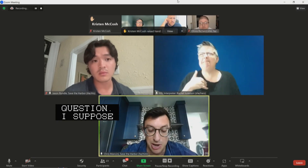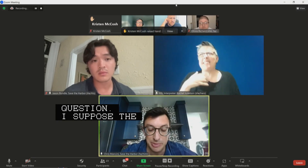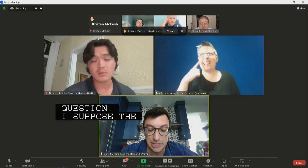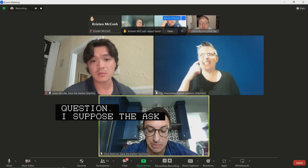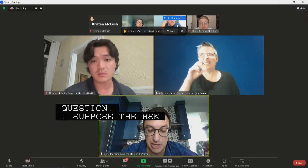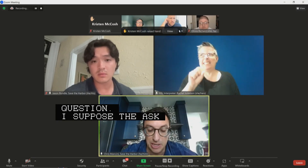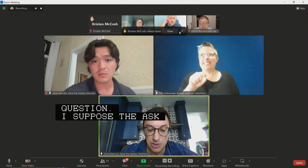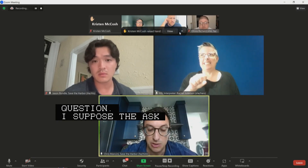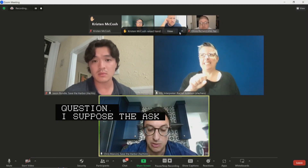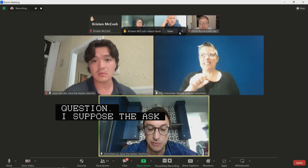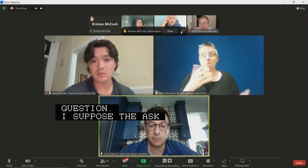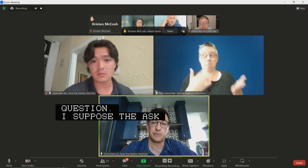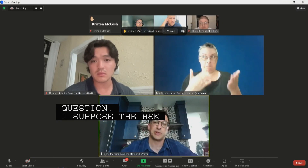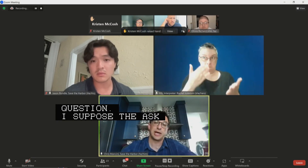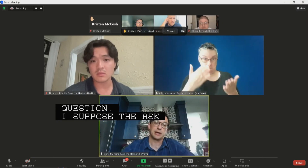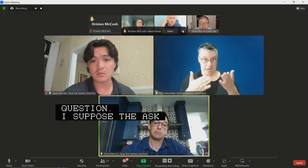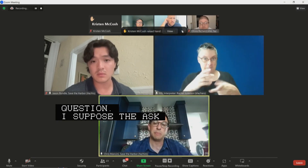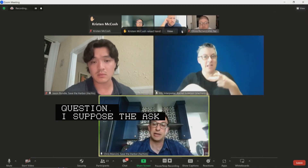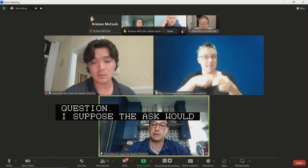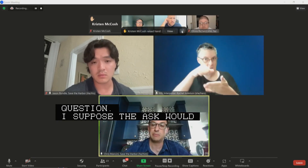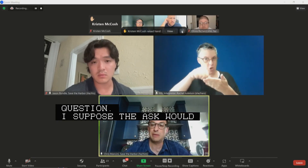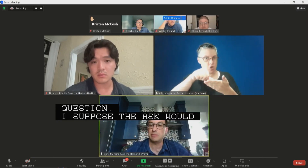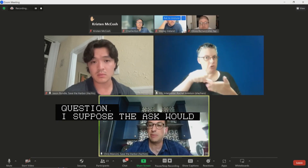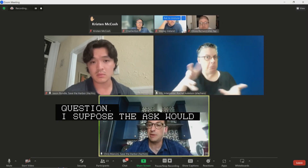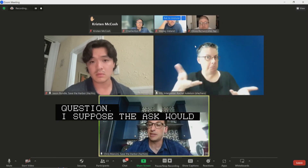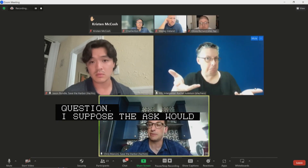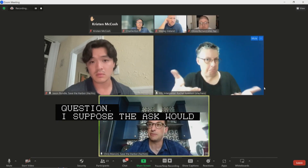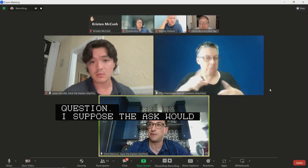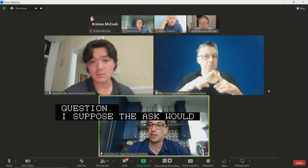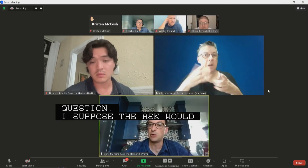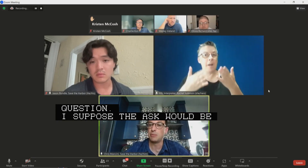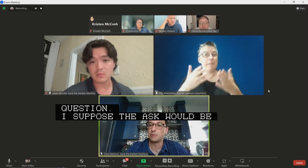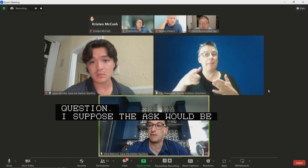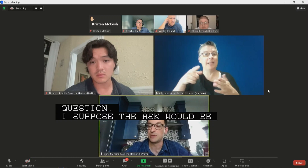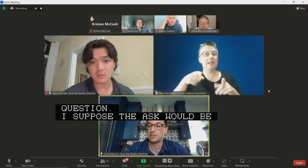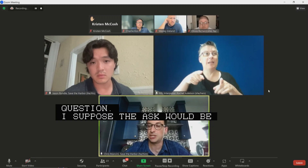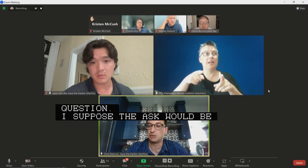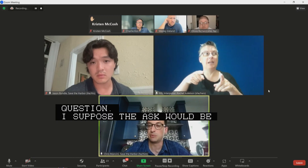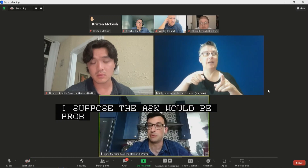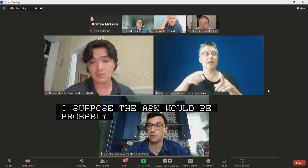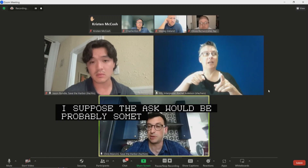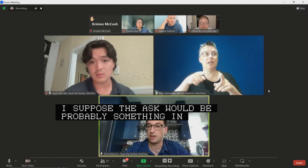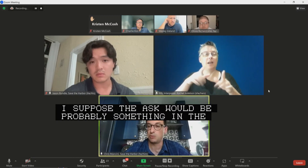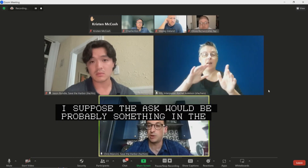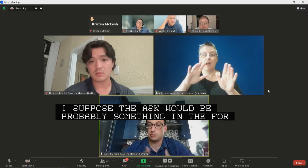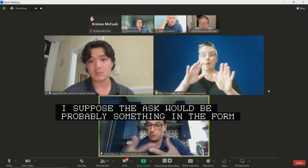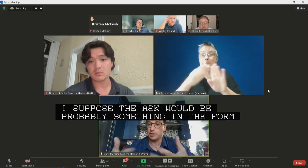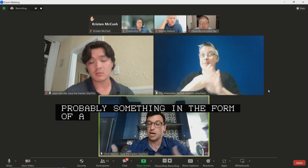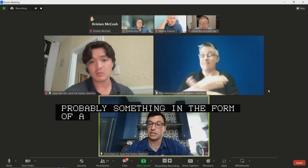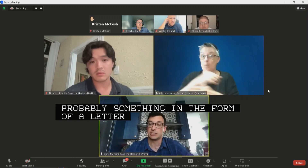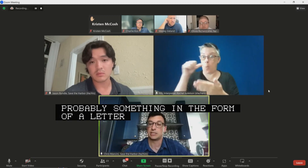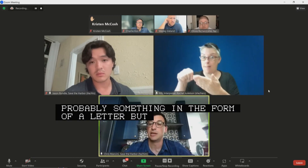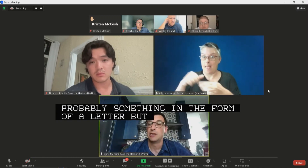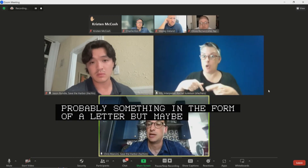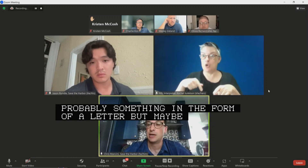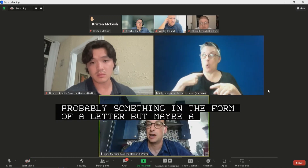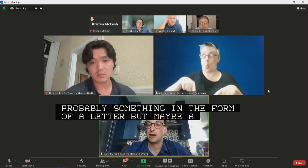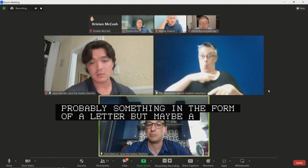yes, probably something in the form of a letter, but maybe a follow-up conversation before then between